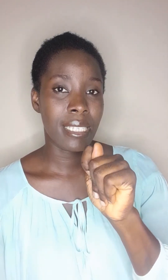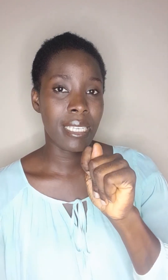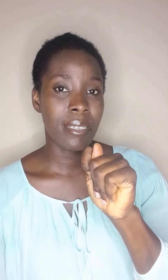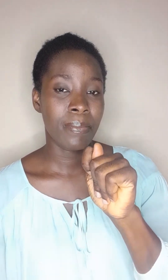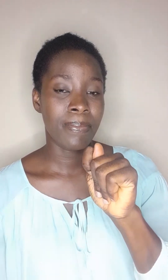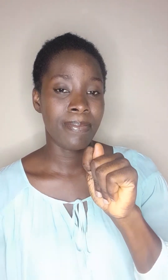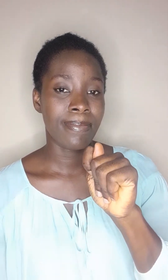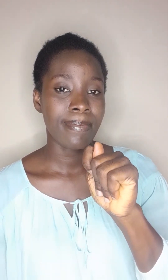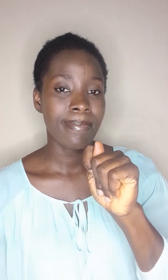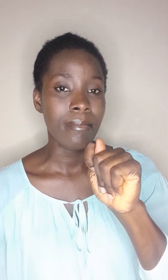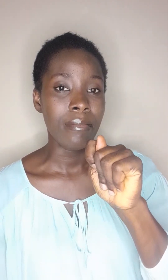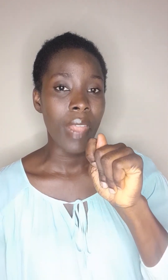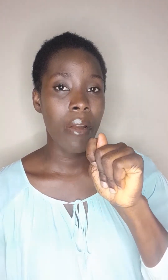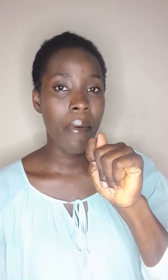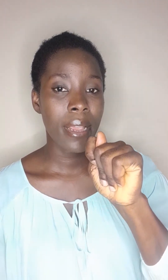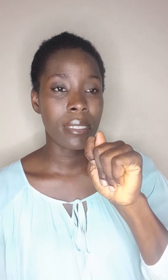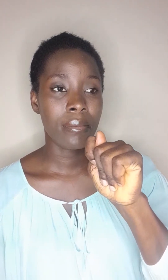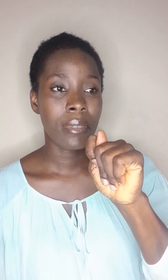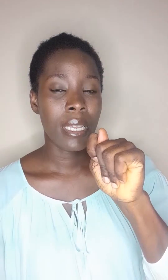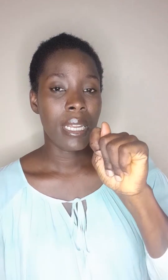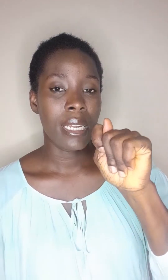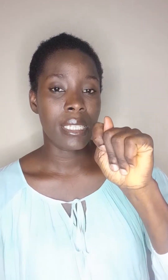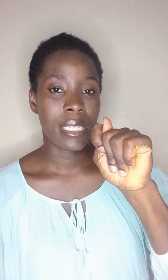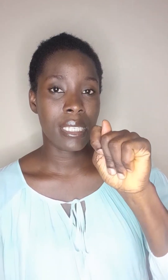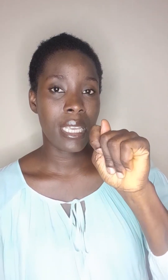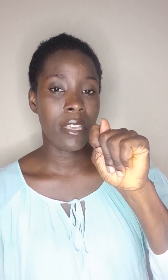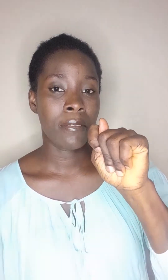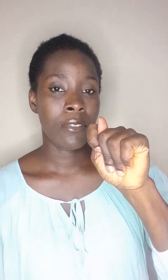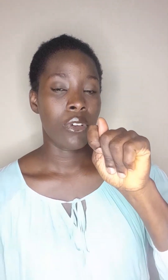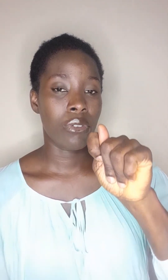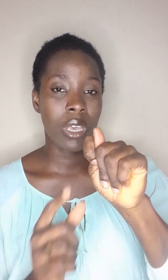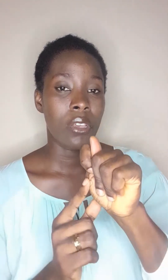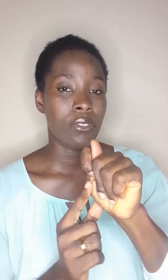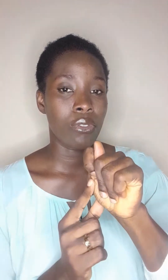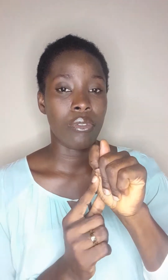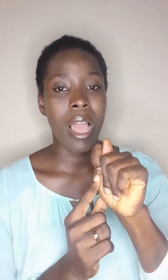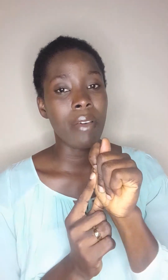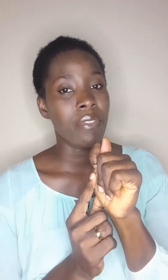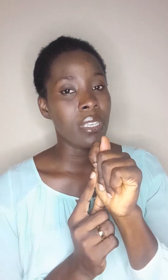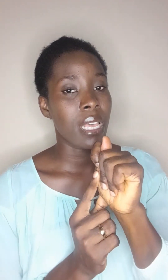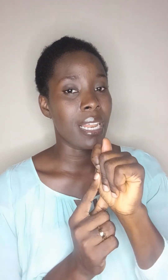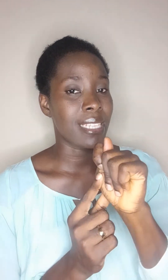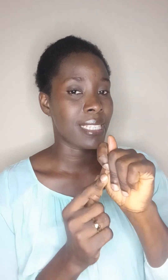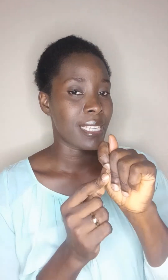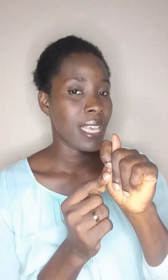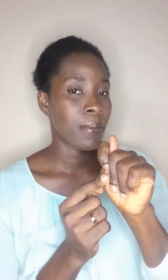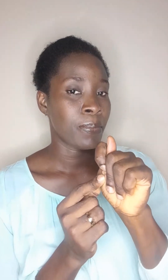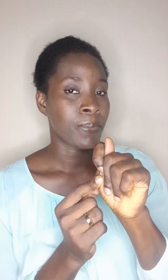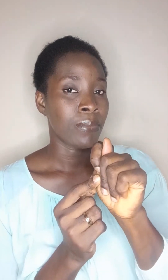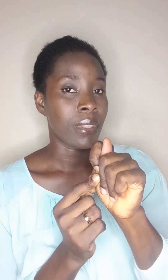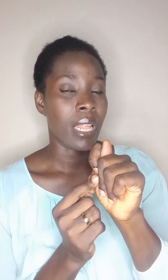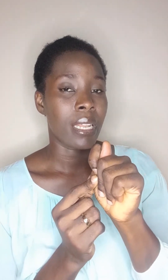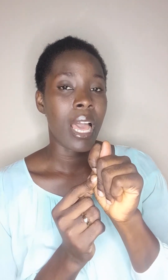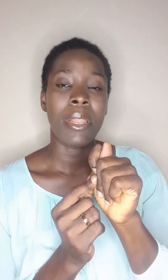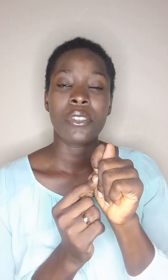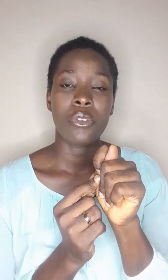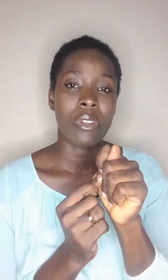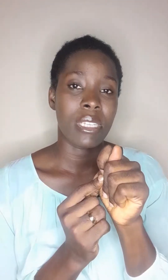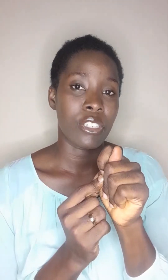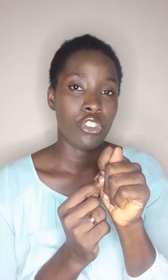T, right? Letter T. Okay, so you have this letter T. Then now let's go to letter